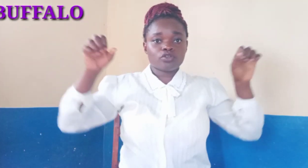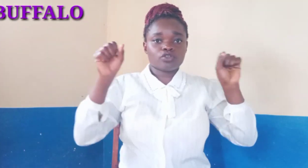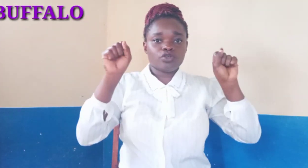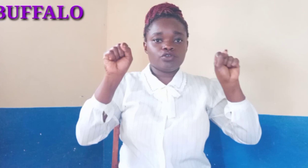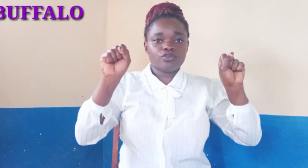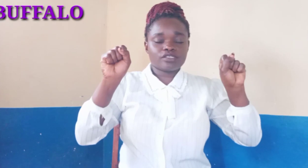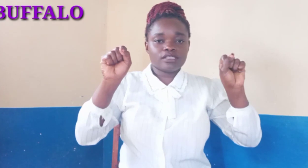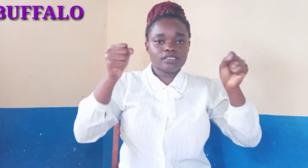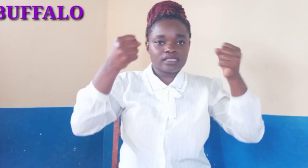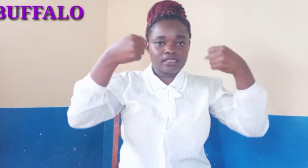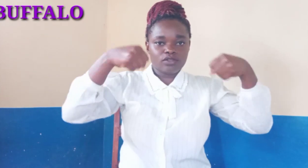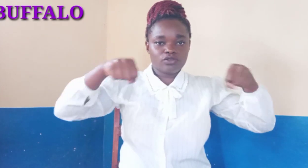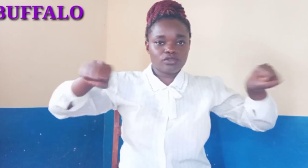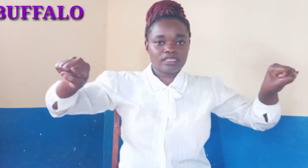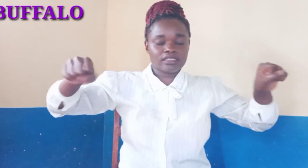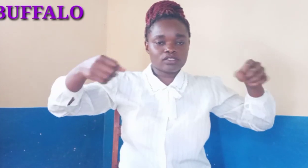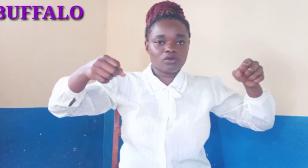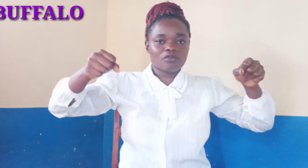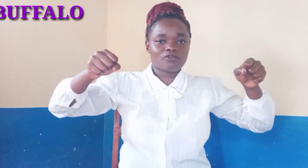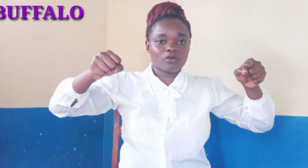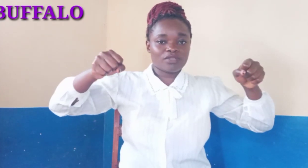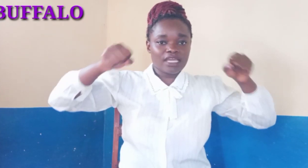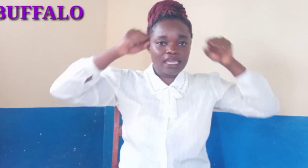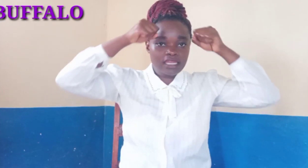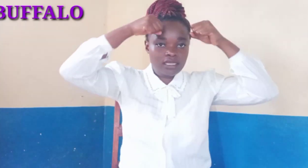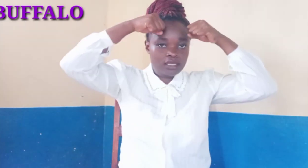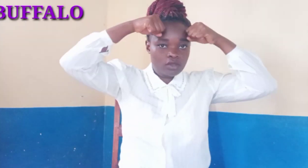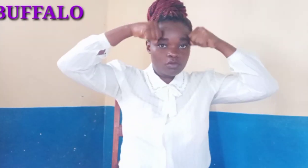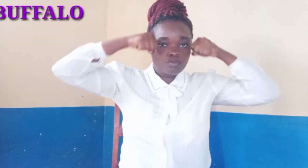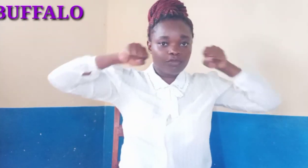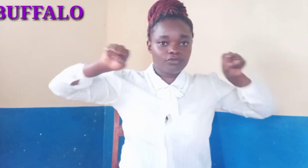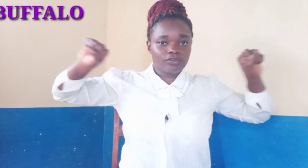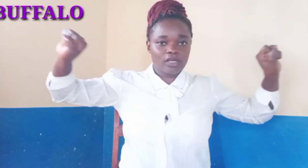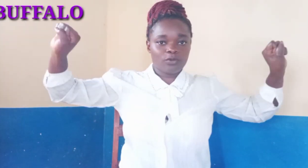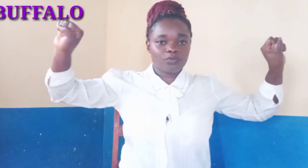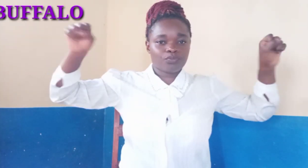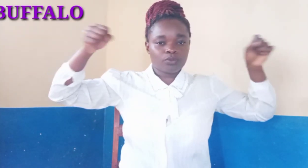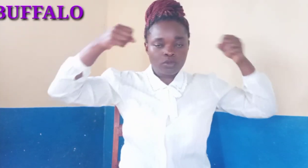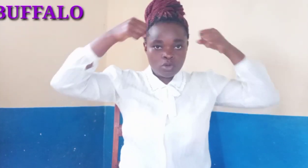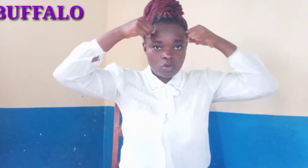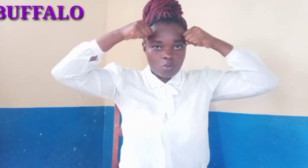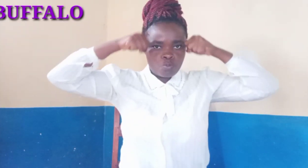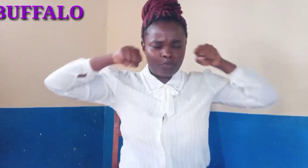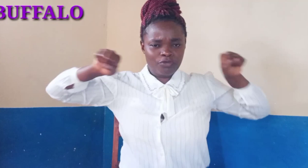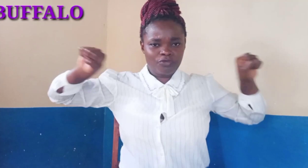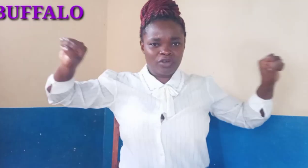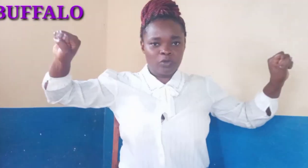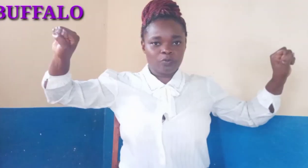So you use this and then you do like this. So from the head, buffalo, buffalo.